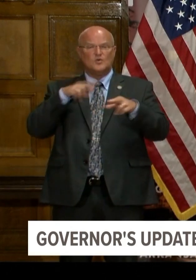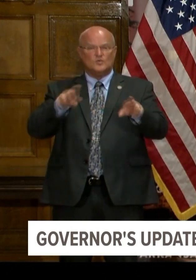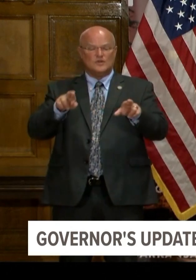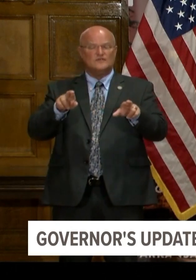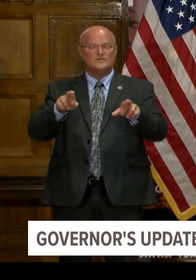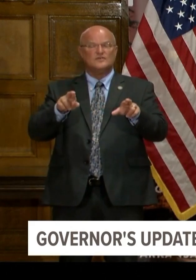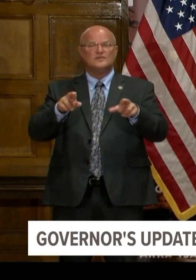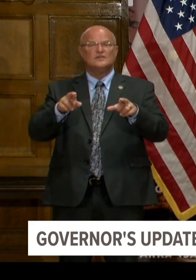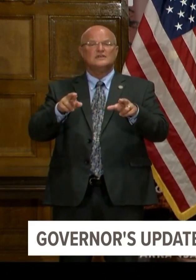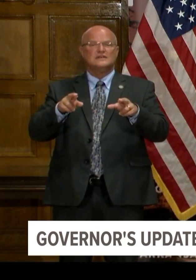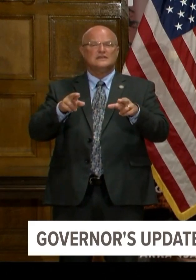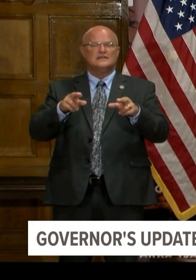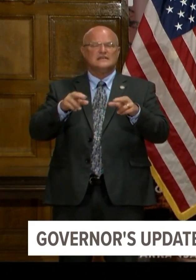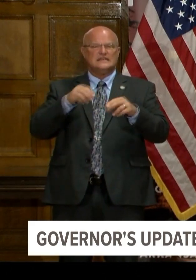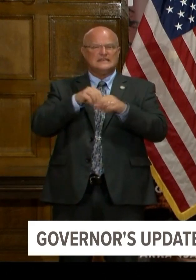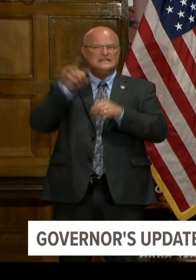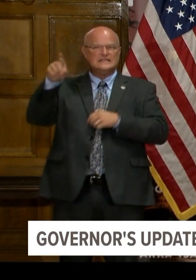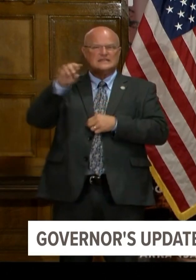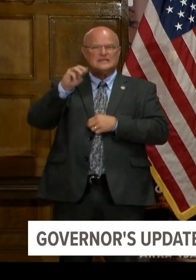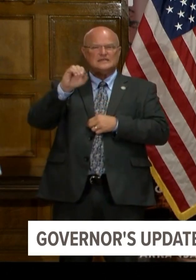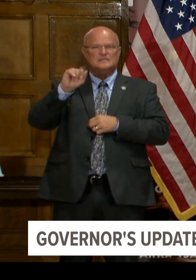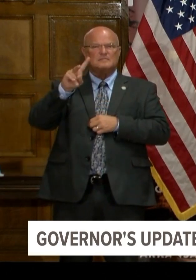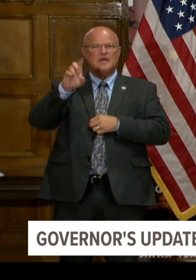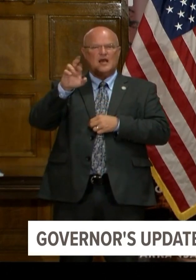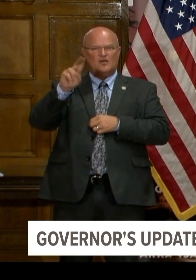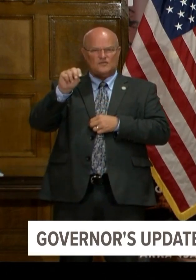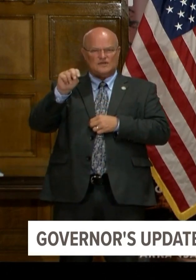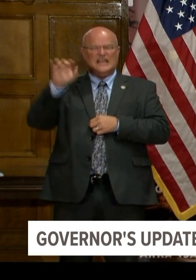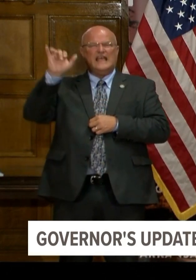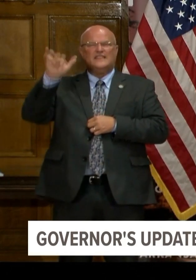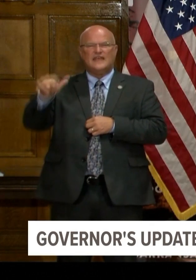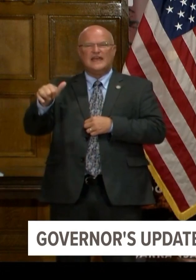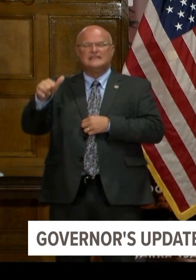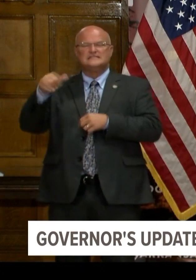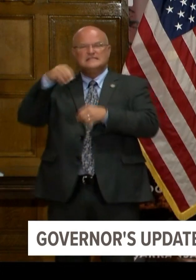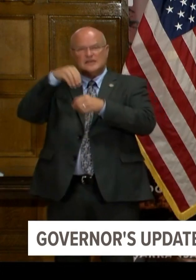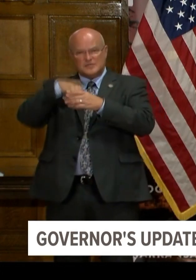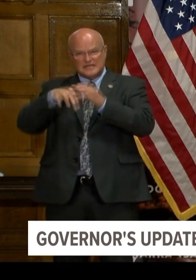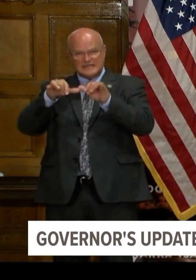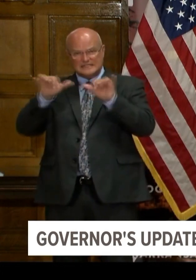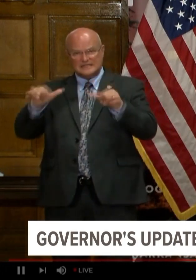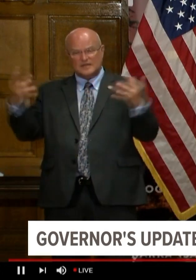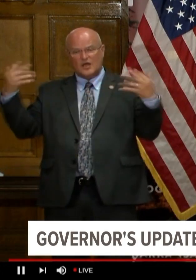Ouachita River serves as the intake unit for male inmates coming into the system.